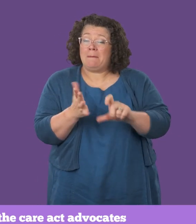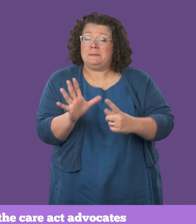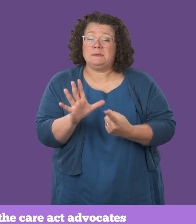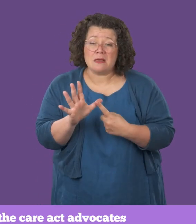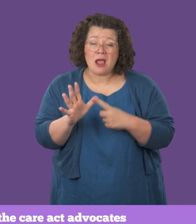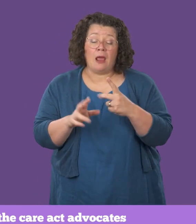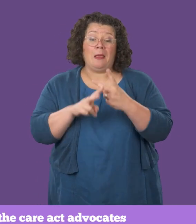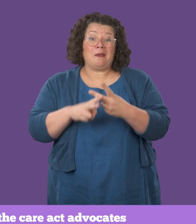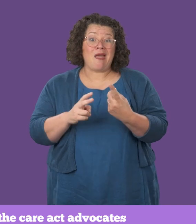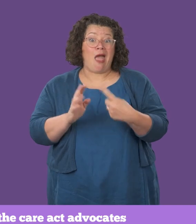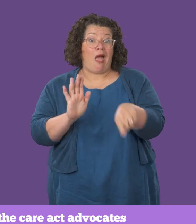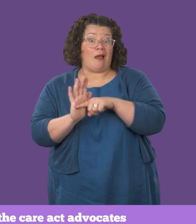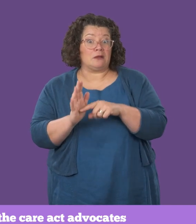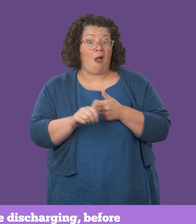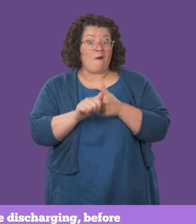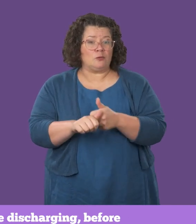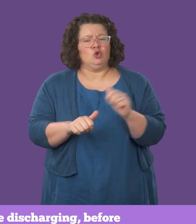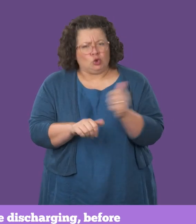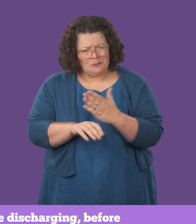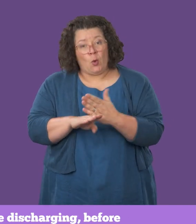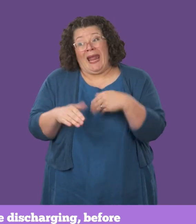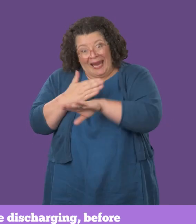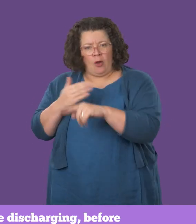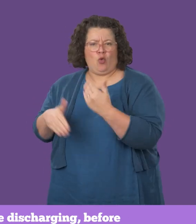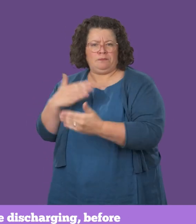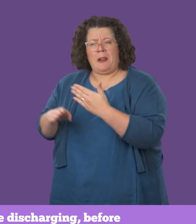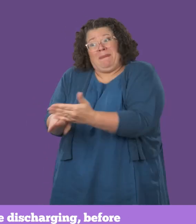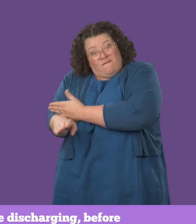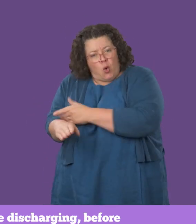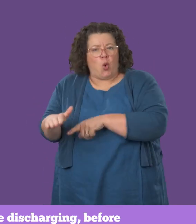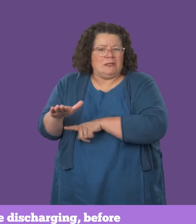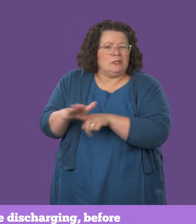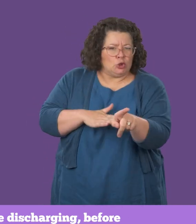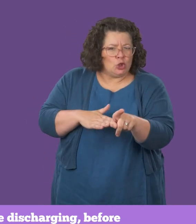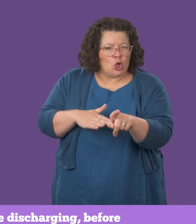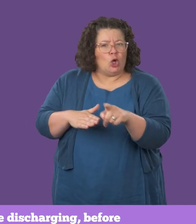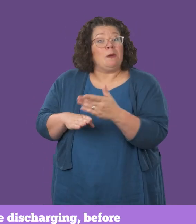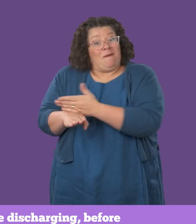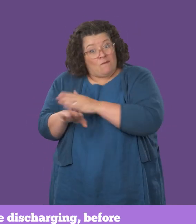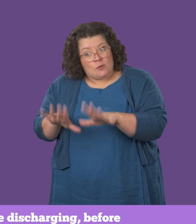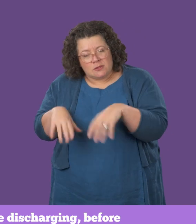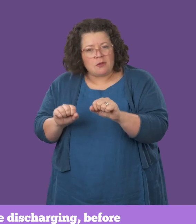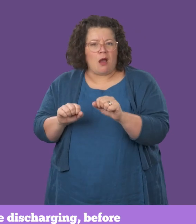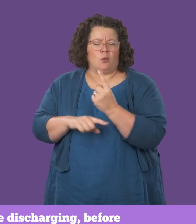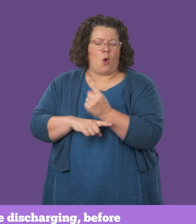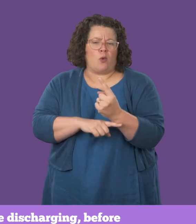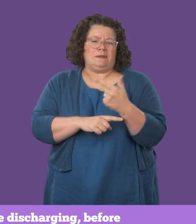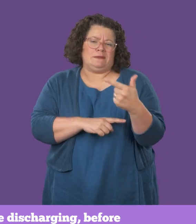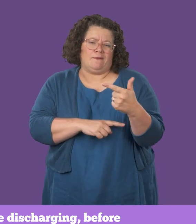should be working with them whilst they're in hospital before they're discharged and before they start to receive the 117 aftercare. So